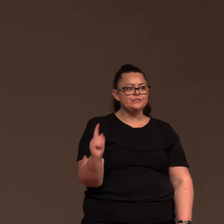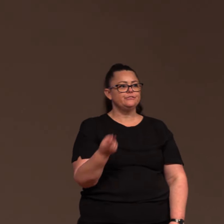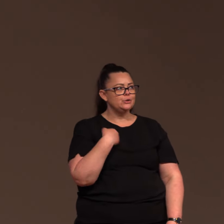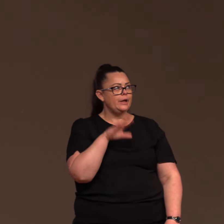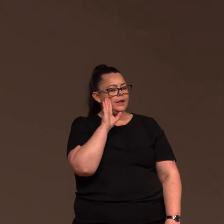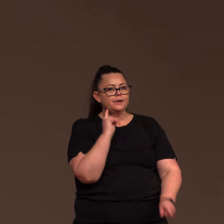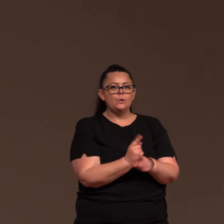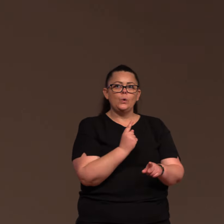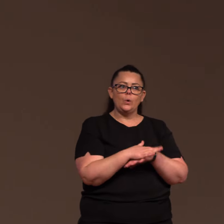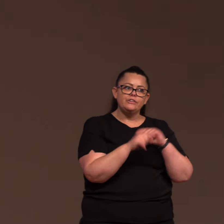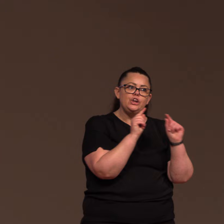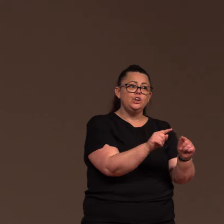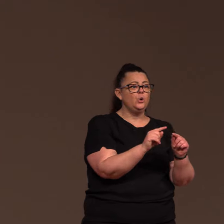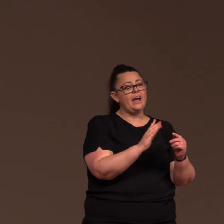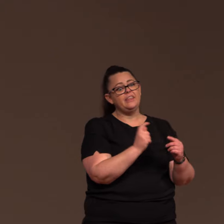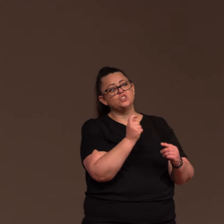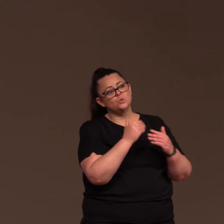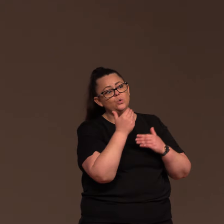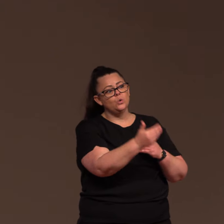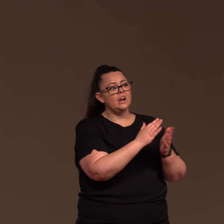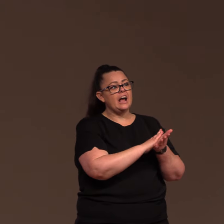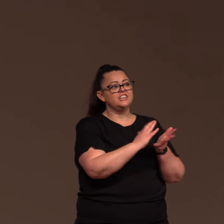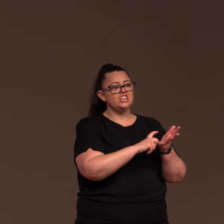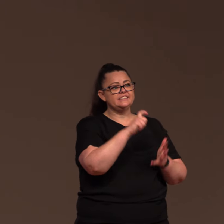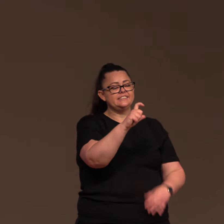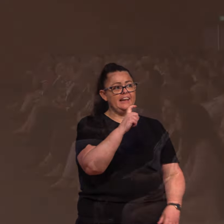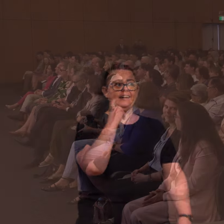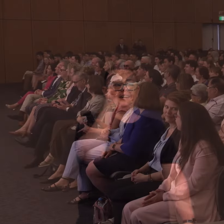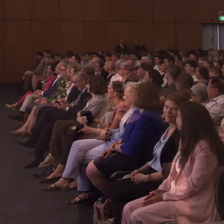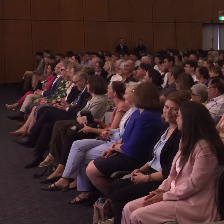that, they have to do the HSC and attempt to live up to what you've done.